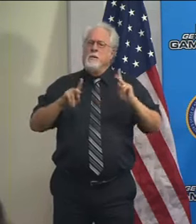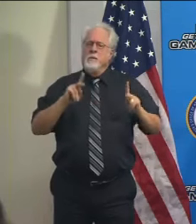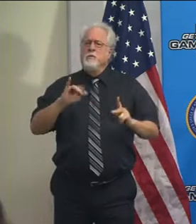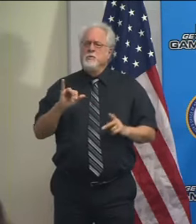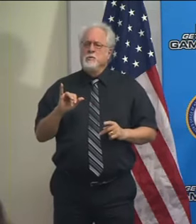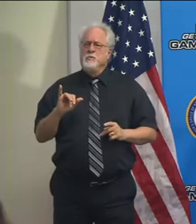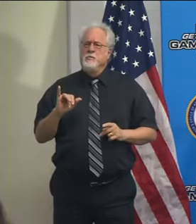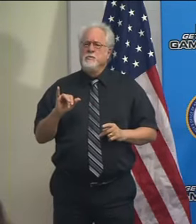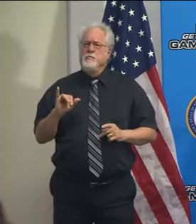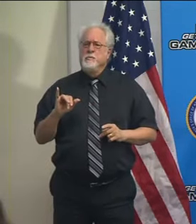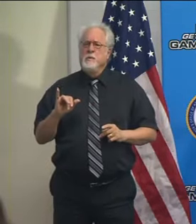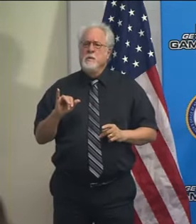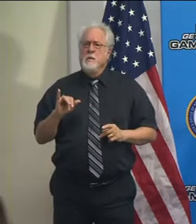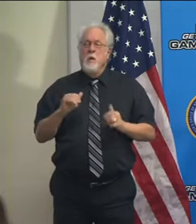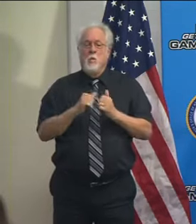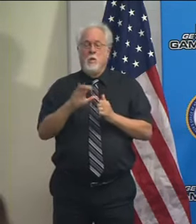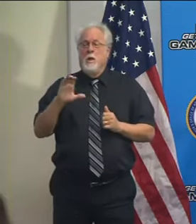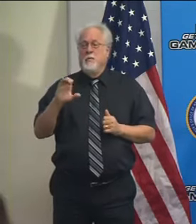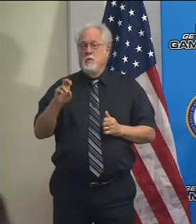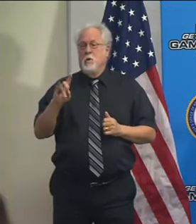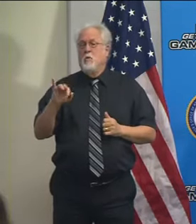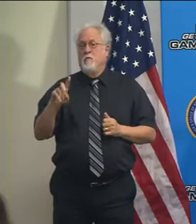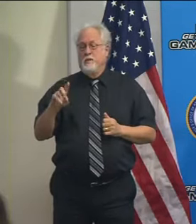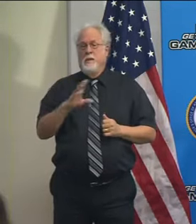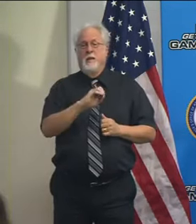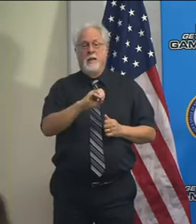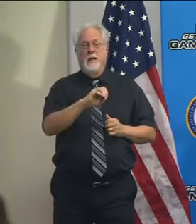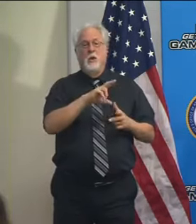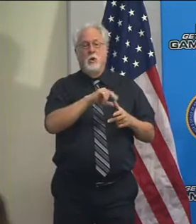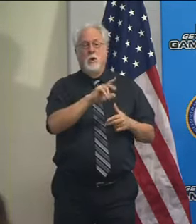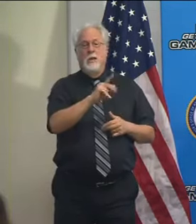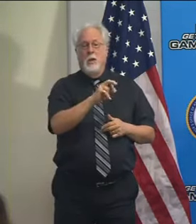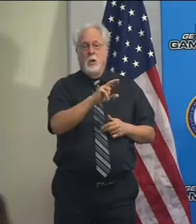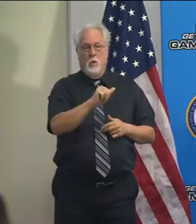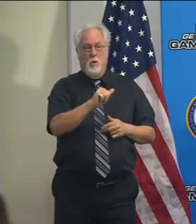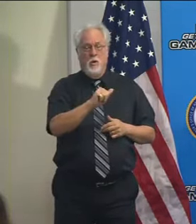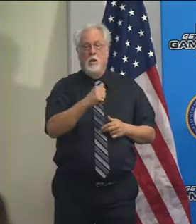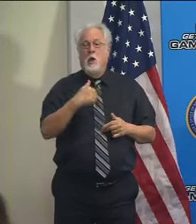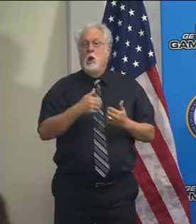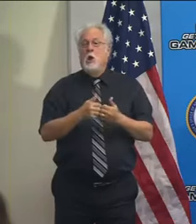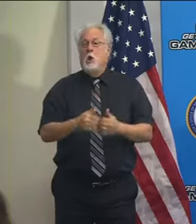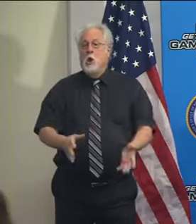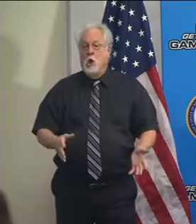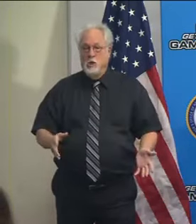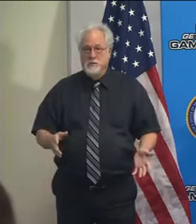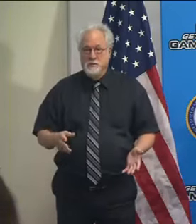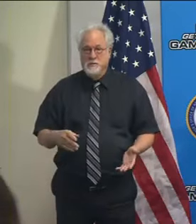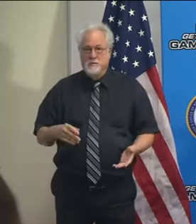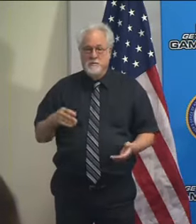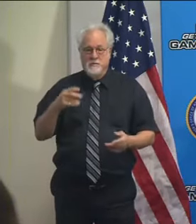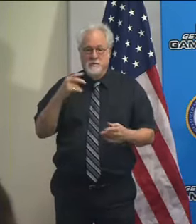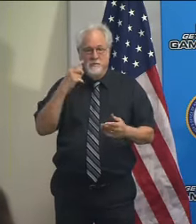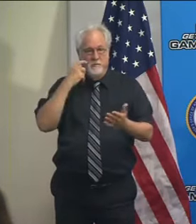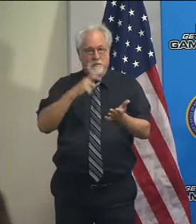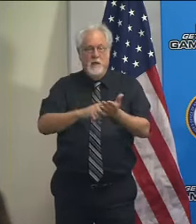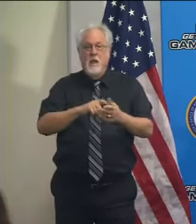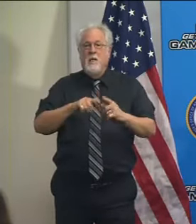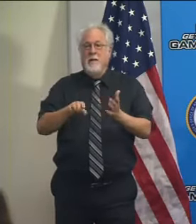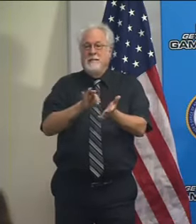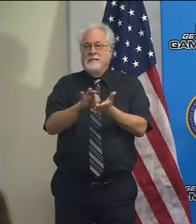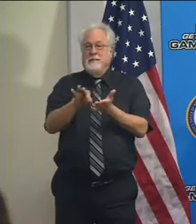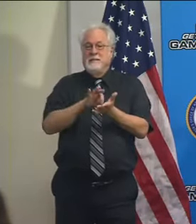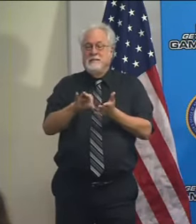that, because with the COVID pandemic and Hurricane Laura, we kind of lost sight of this, I suspect, but the census